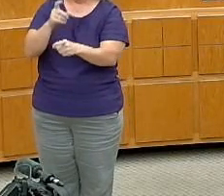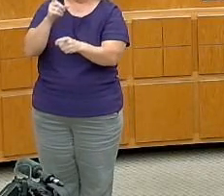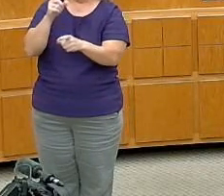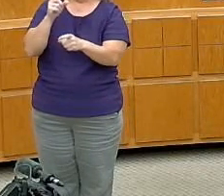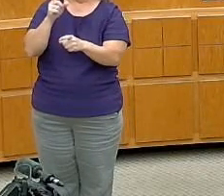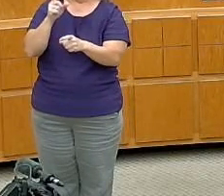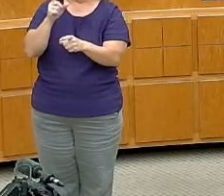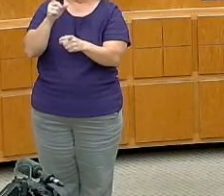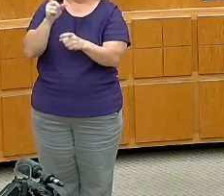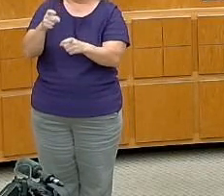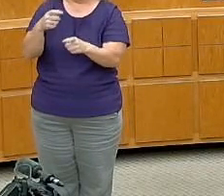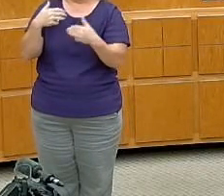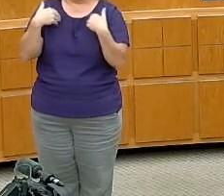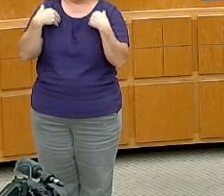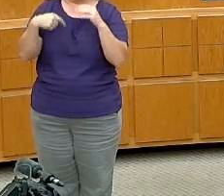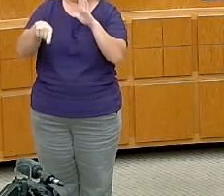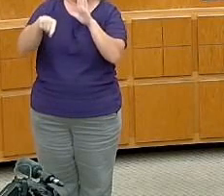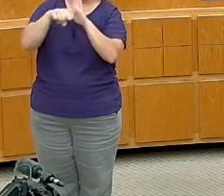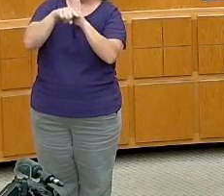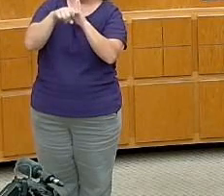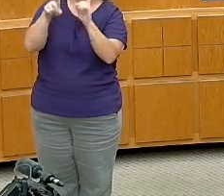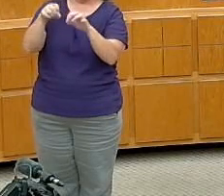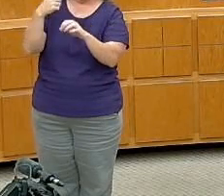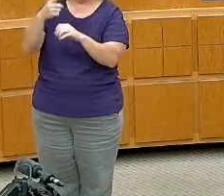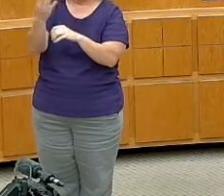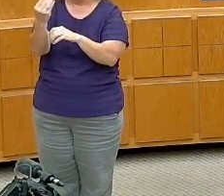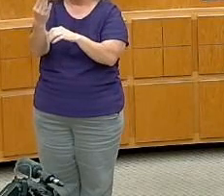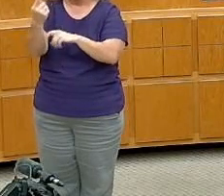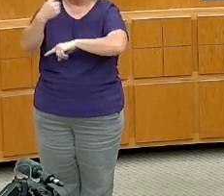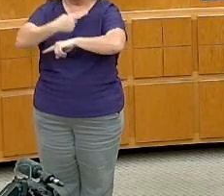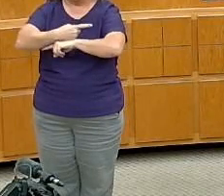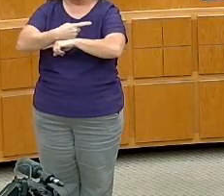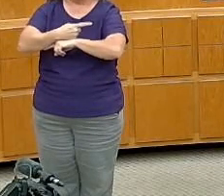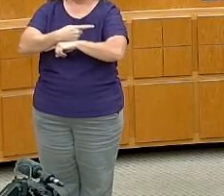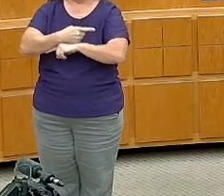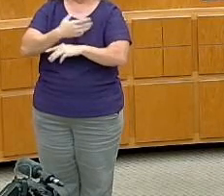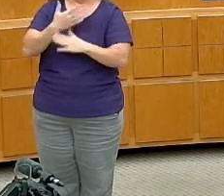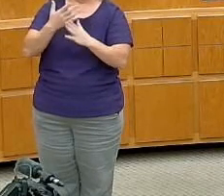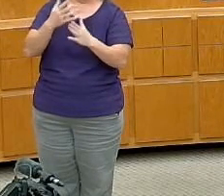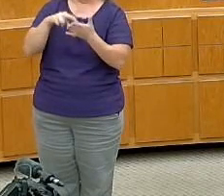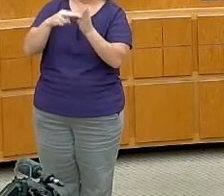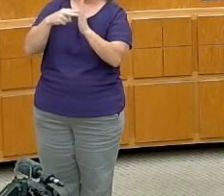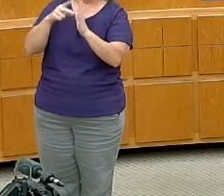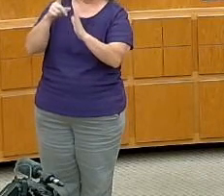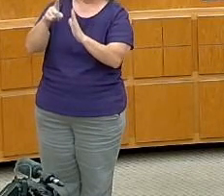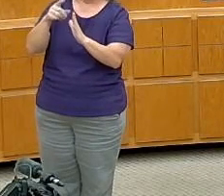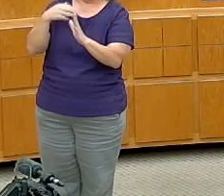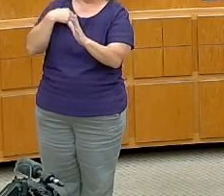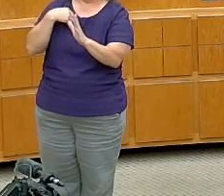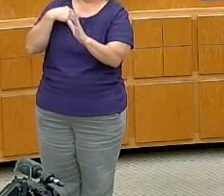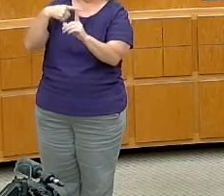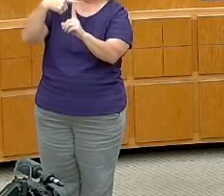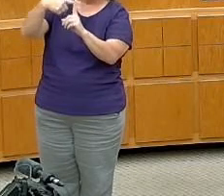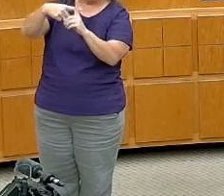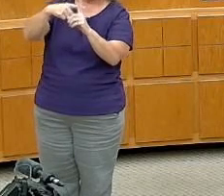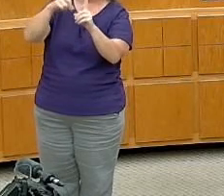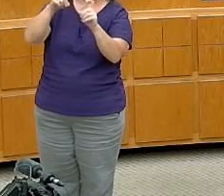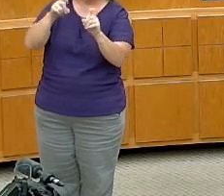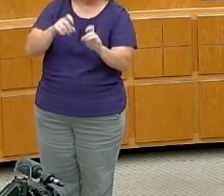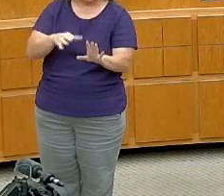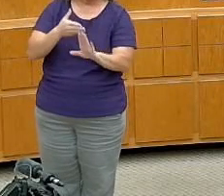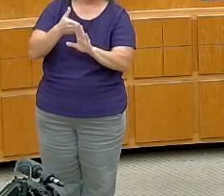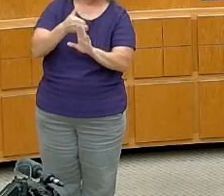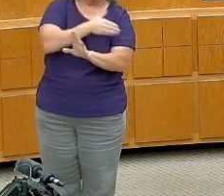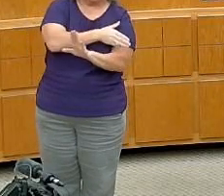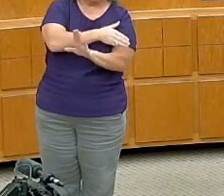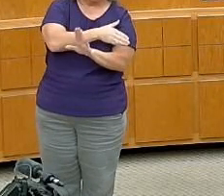virus either with a positive PCR test or positive serology tests. And at